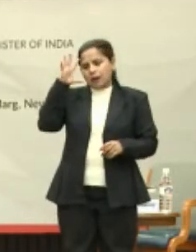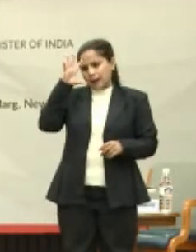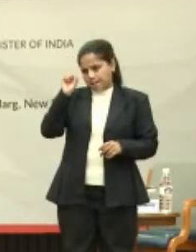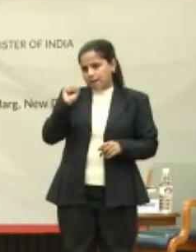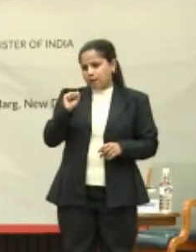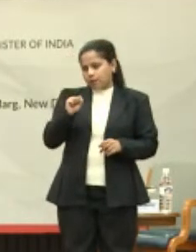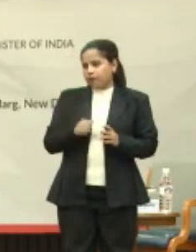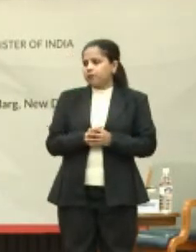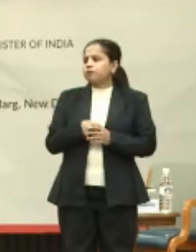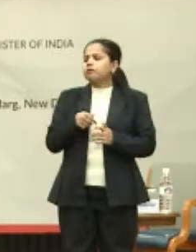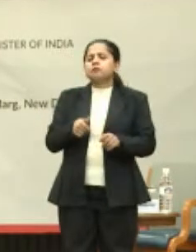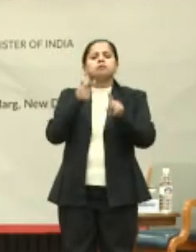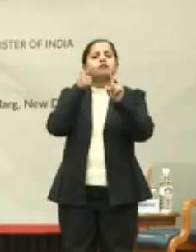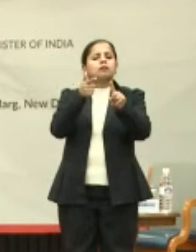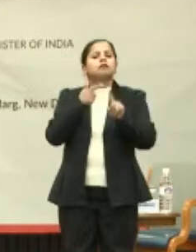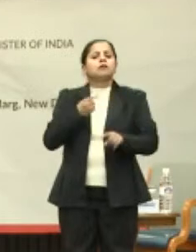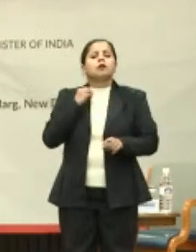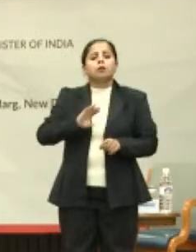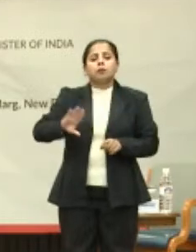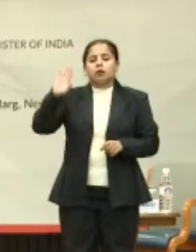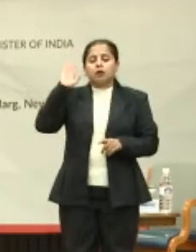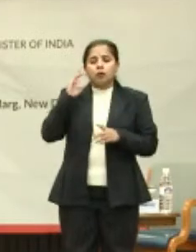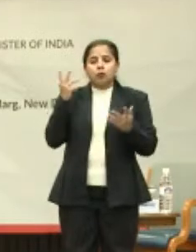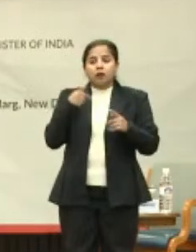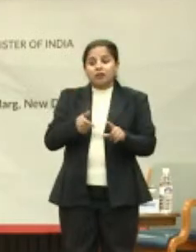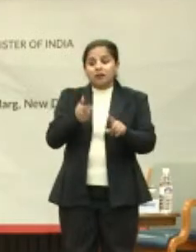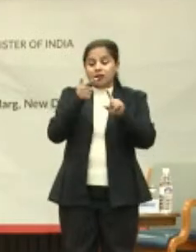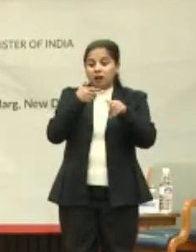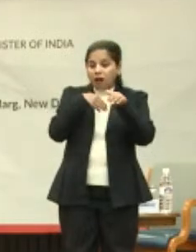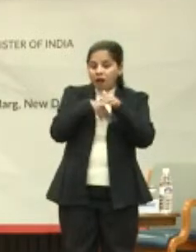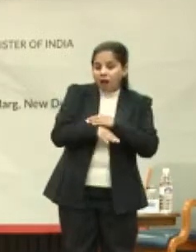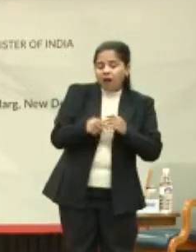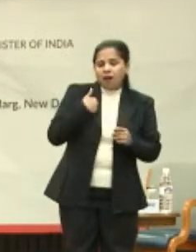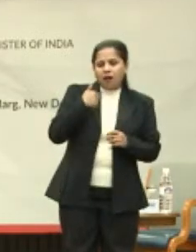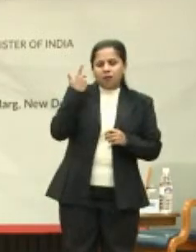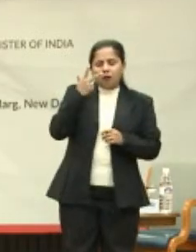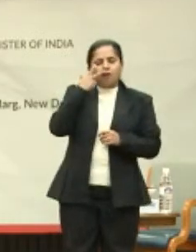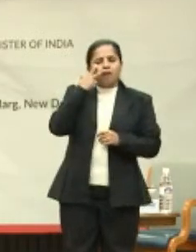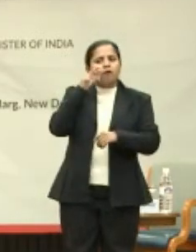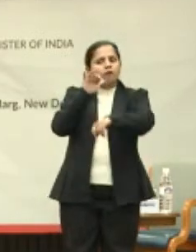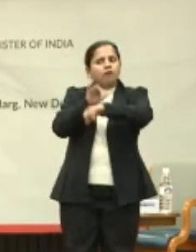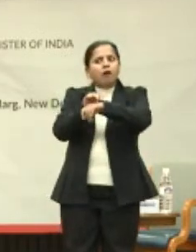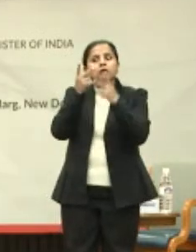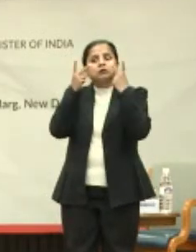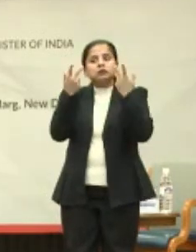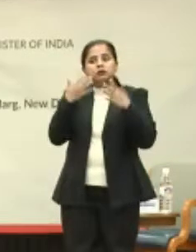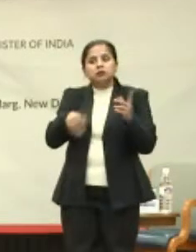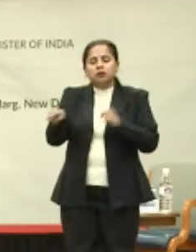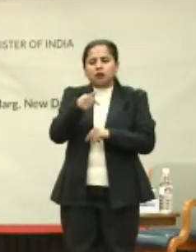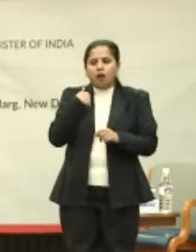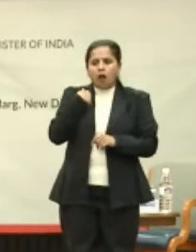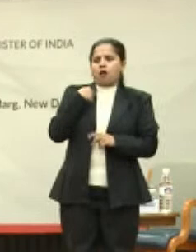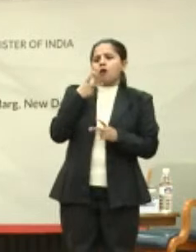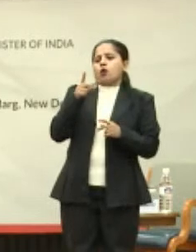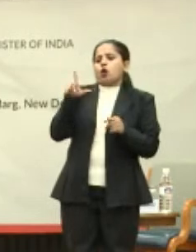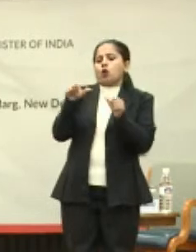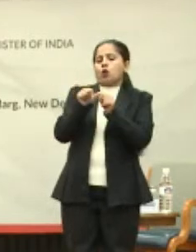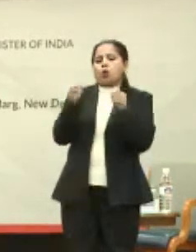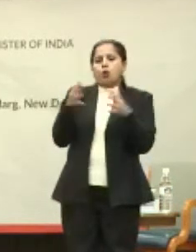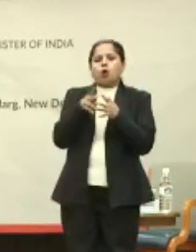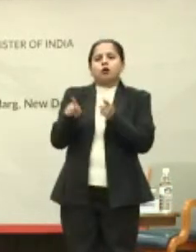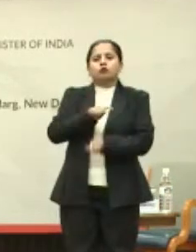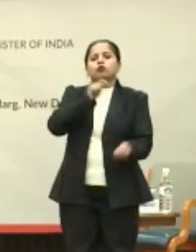And that anecdote is an anecdote I encountered when I embarked on this law